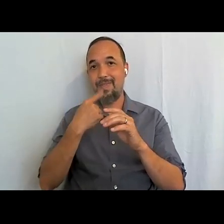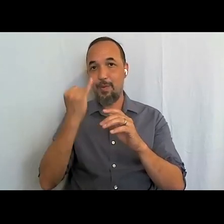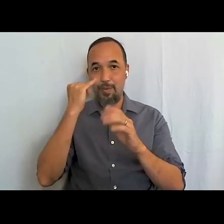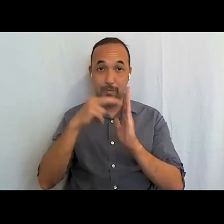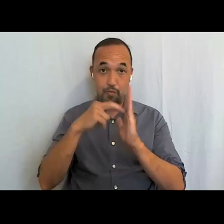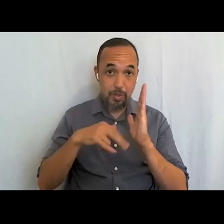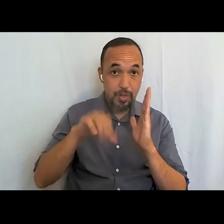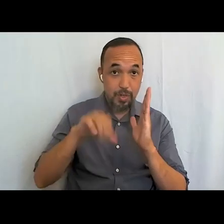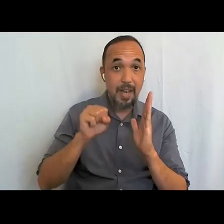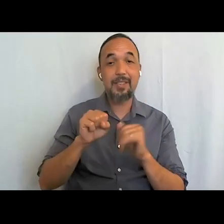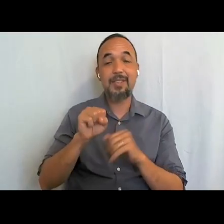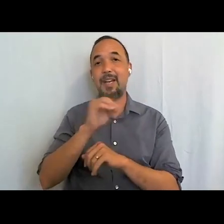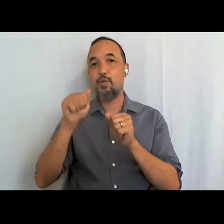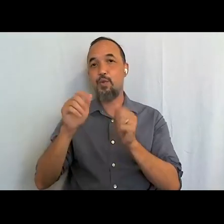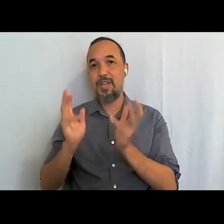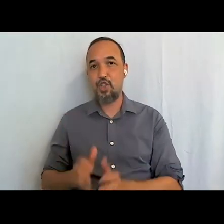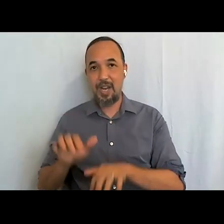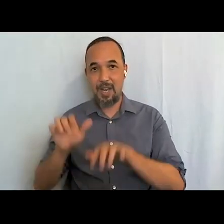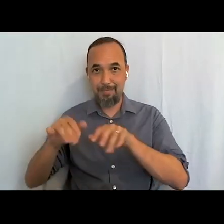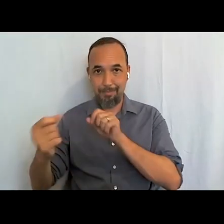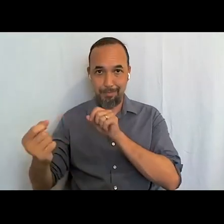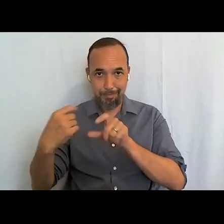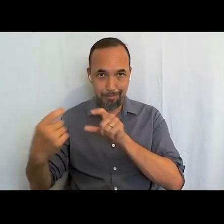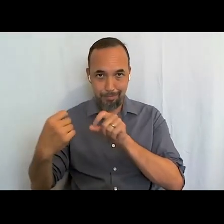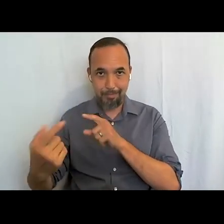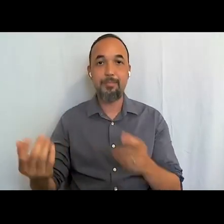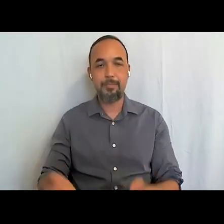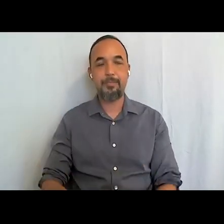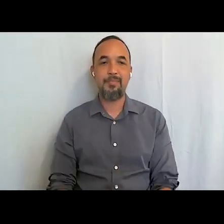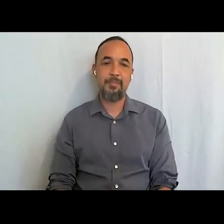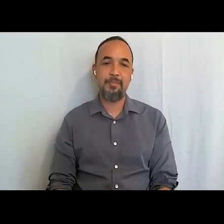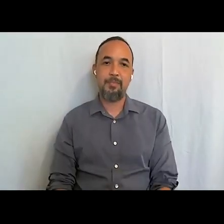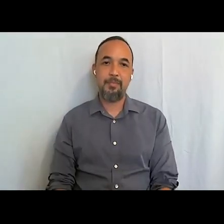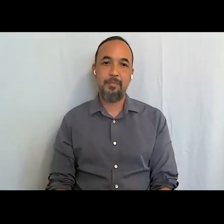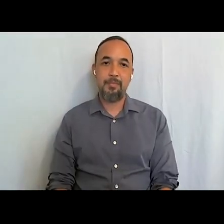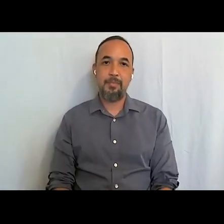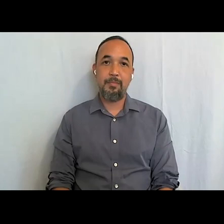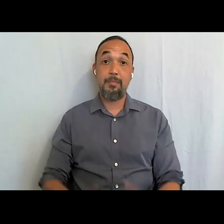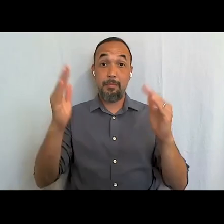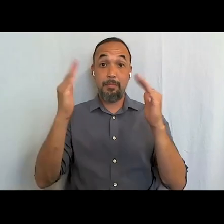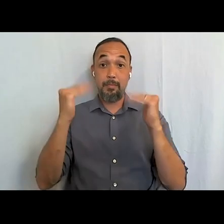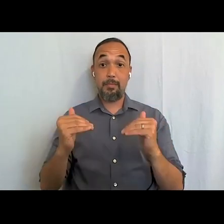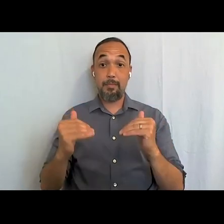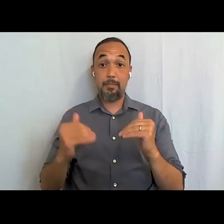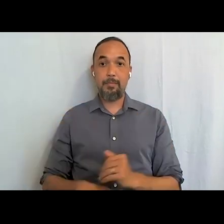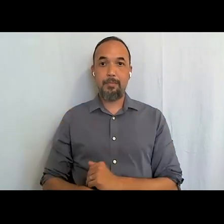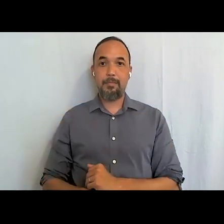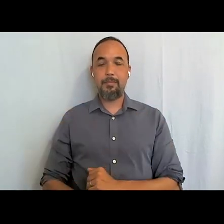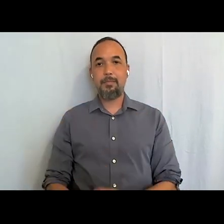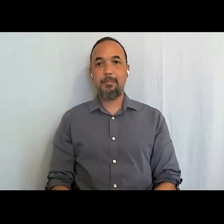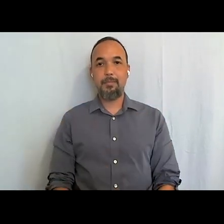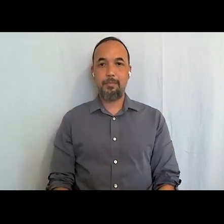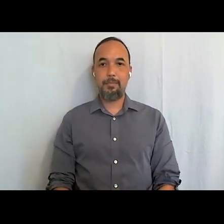are, what's happening. All right, what is next? You know what, actually, I'm gonna show you real